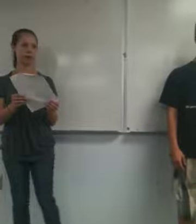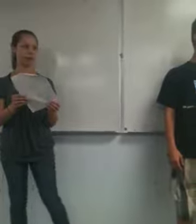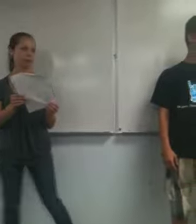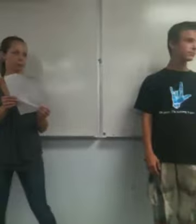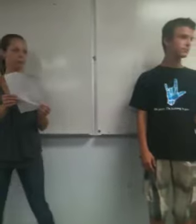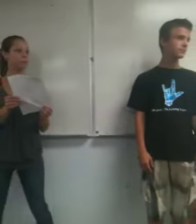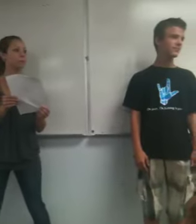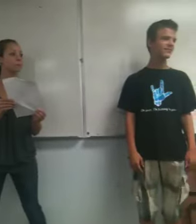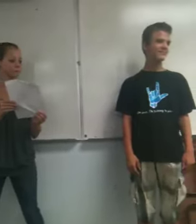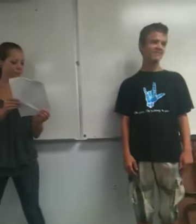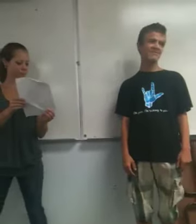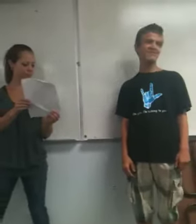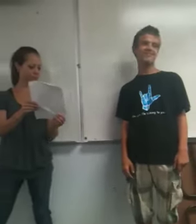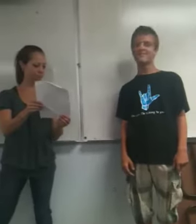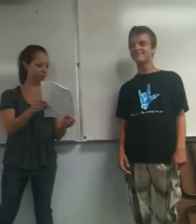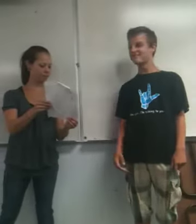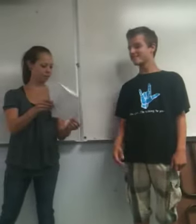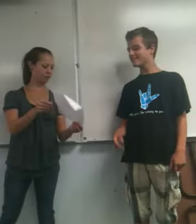Got it.